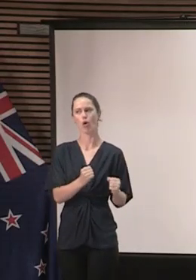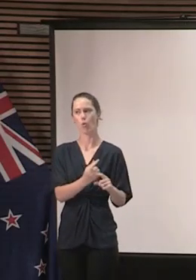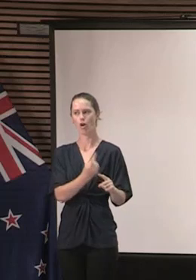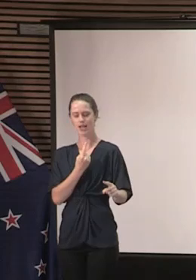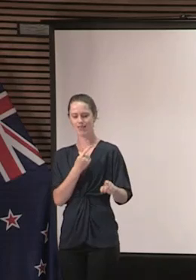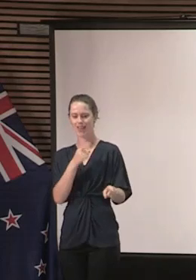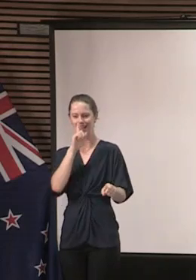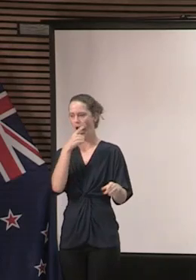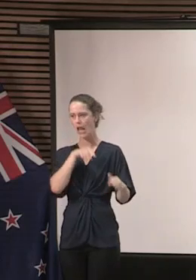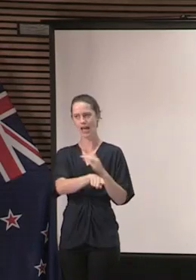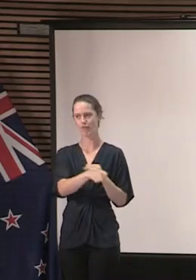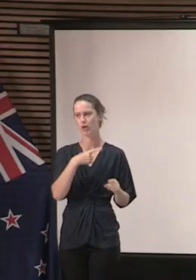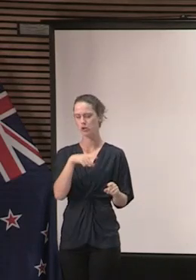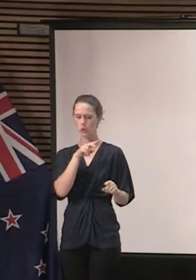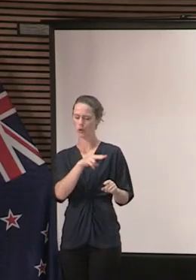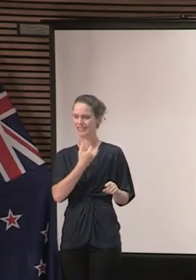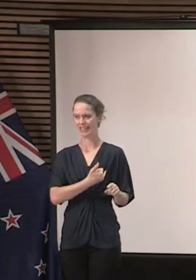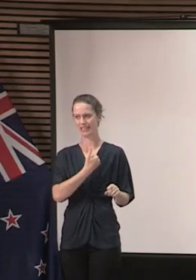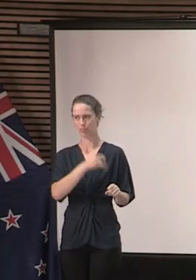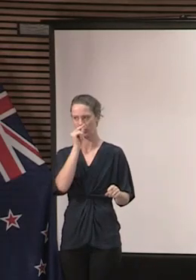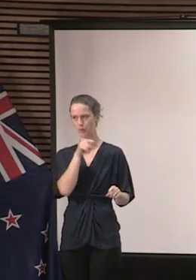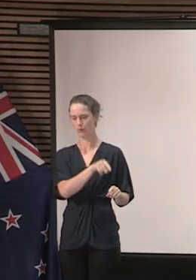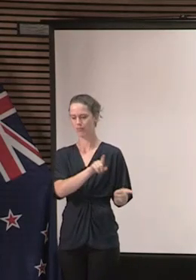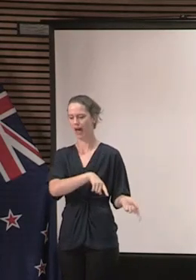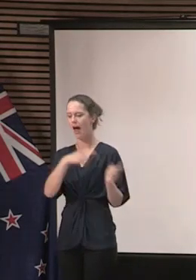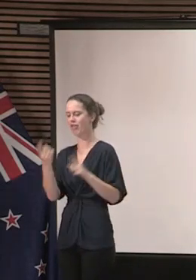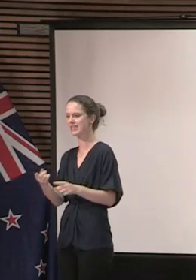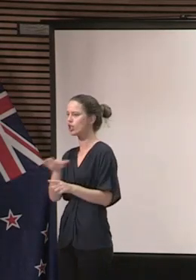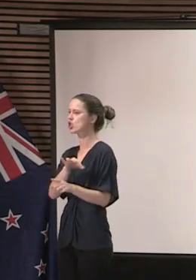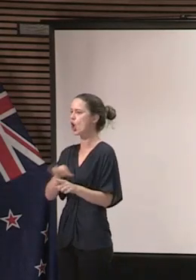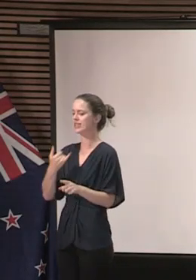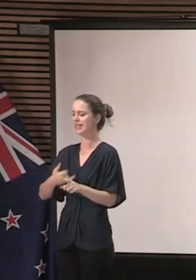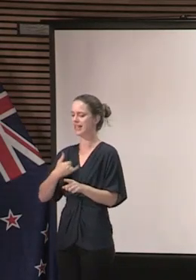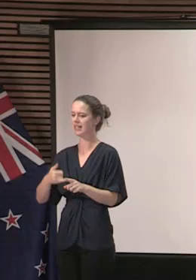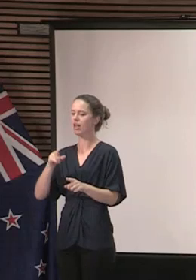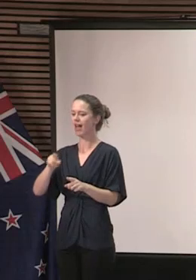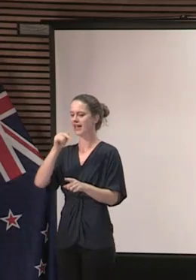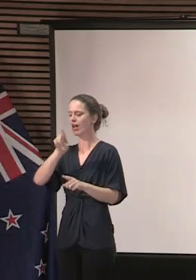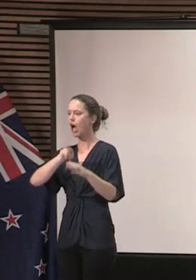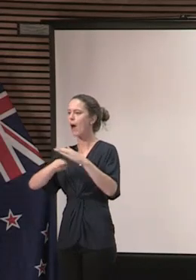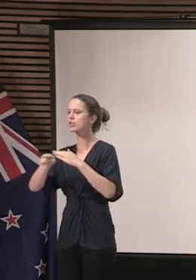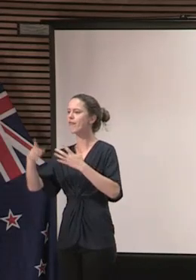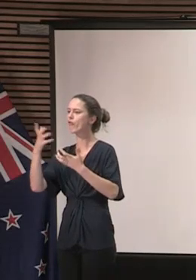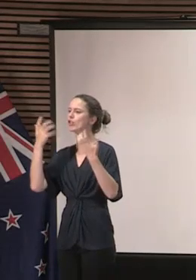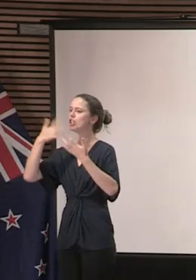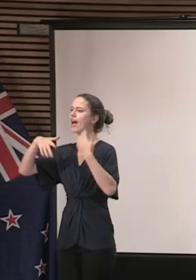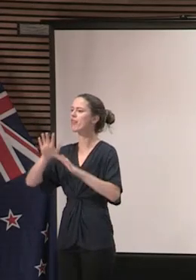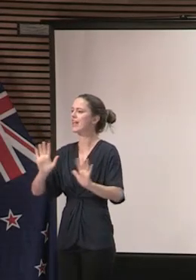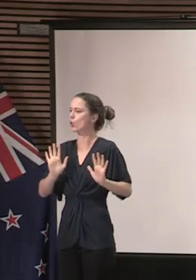means they can't leave at all because they're symptomatic. Others will be in facilities where they're able to get fresh air, but that's